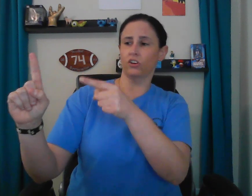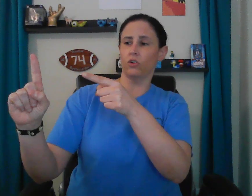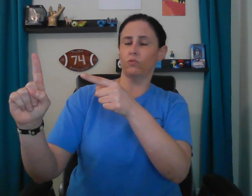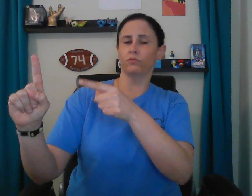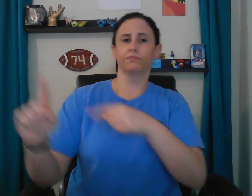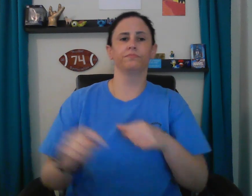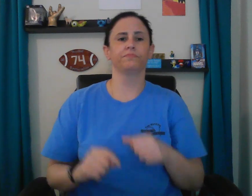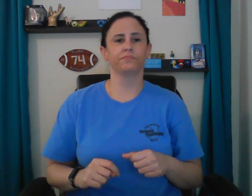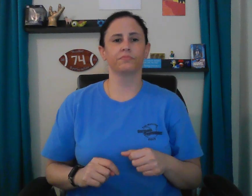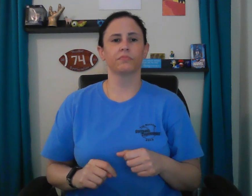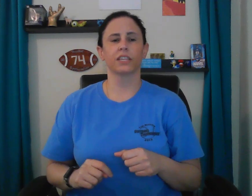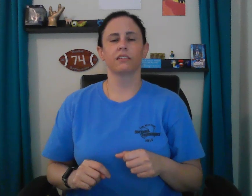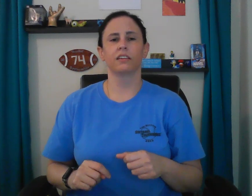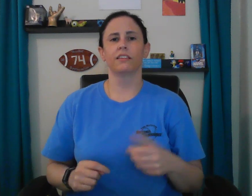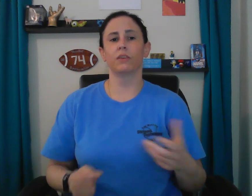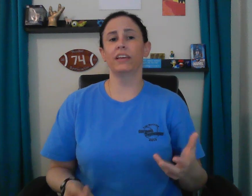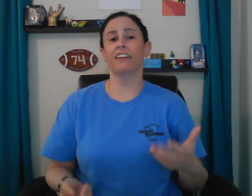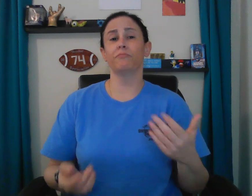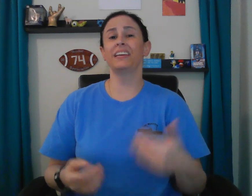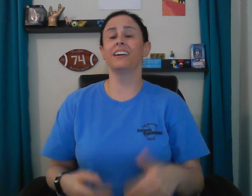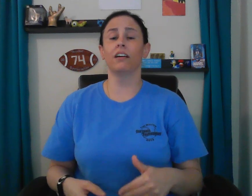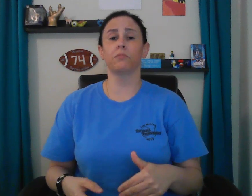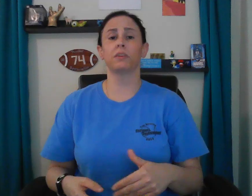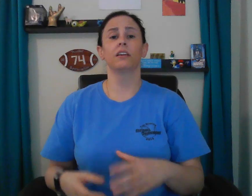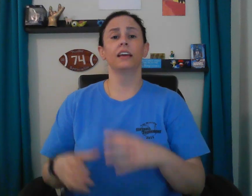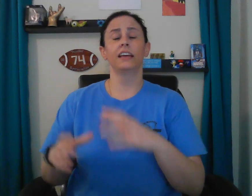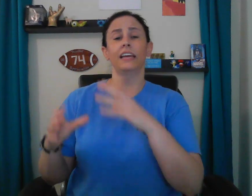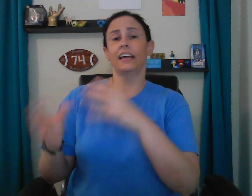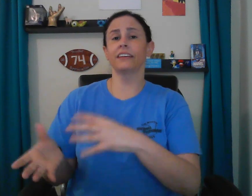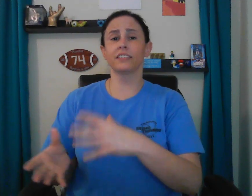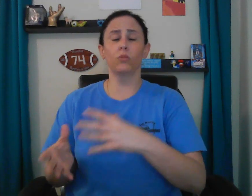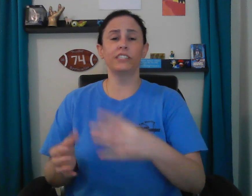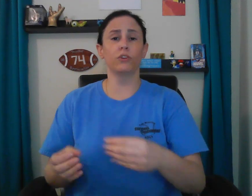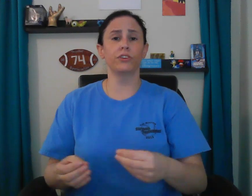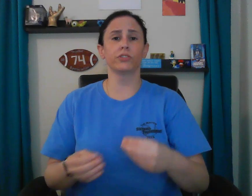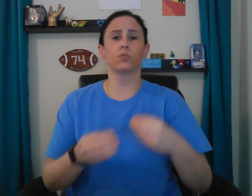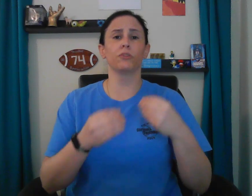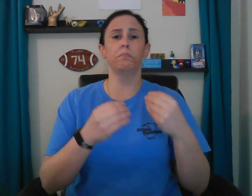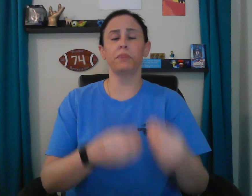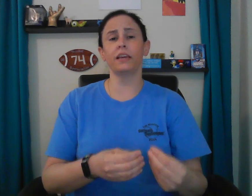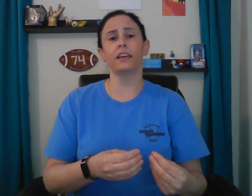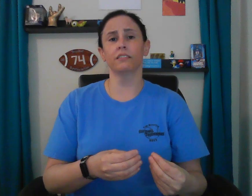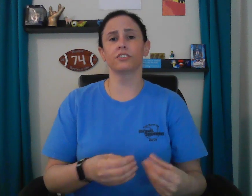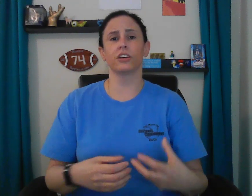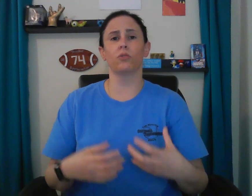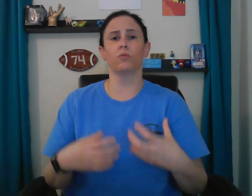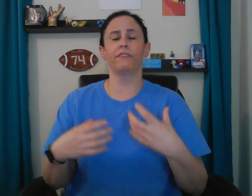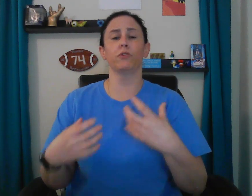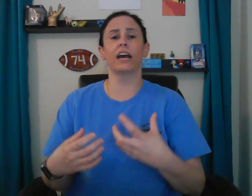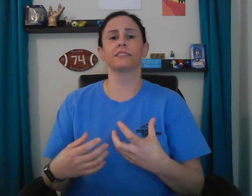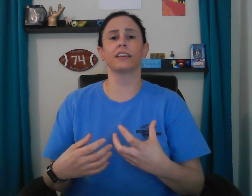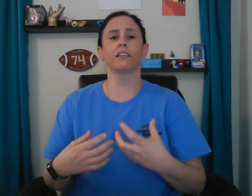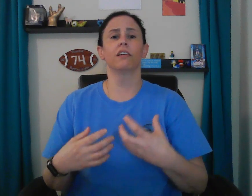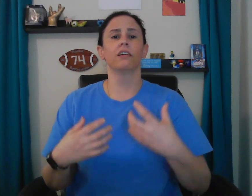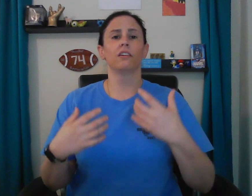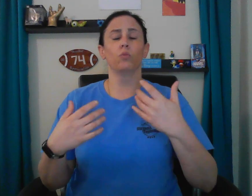goal. Then we have become. In ASL, we don't use the word be. So if you were asking, what